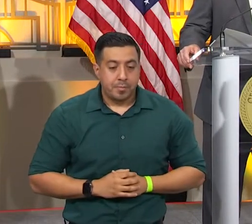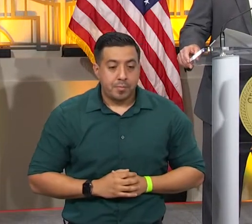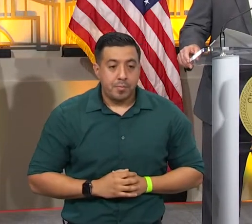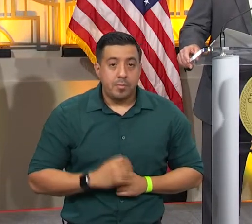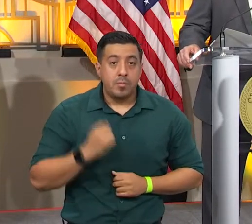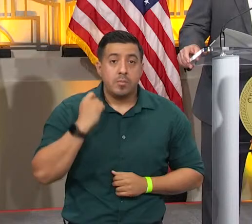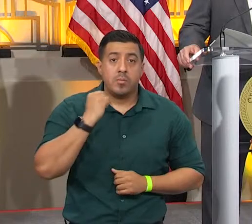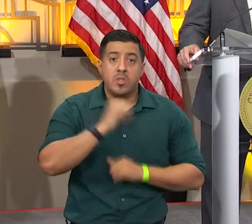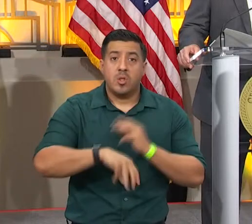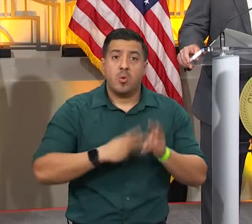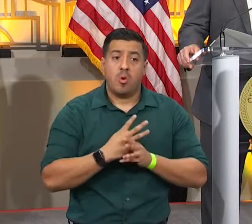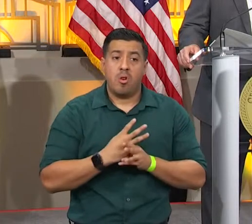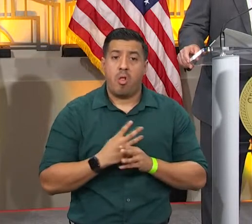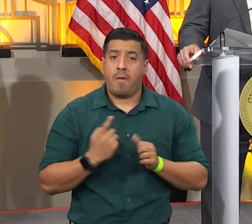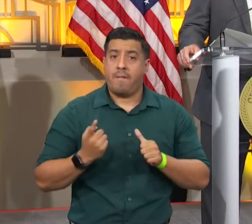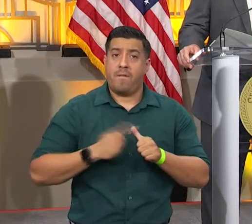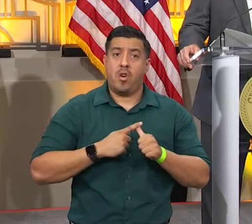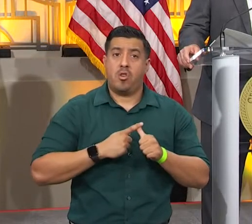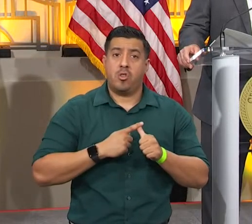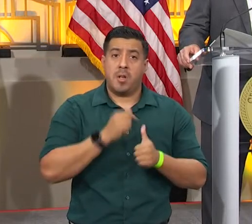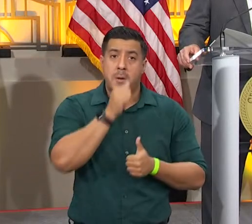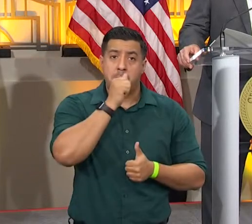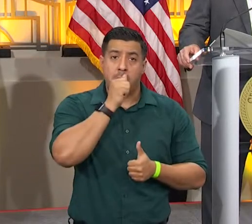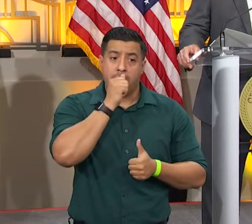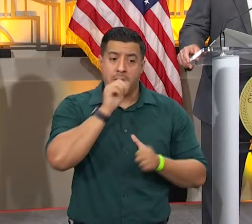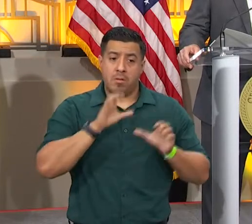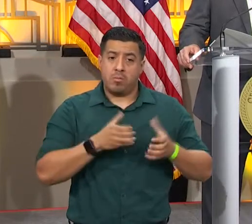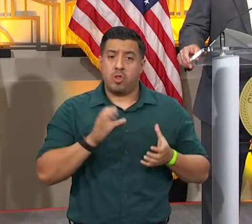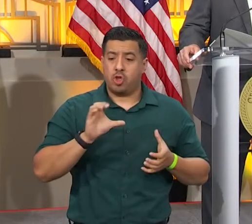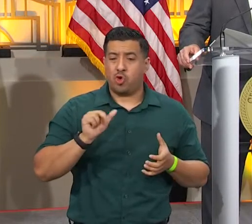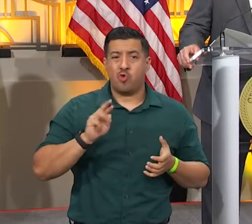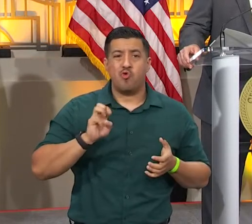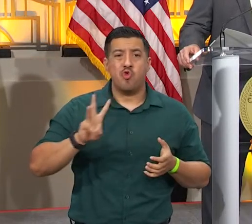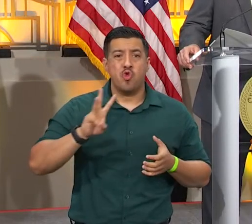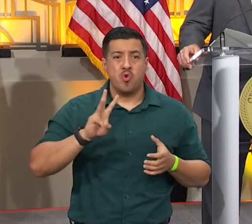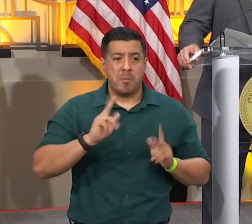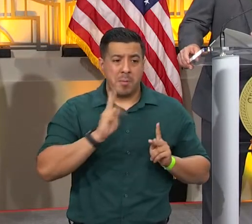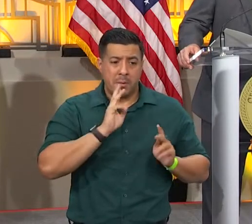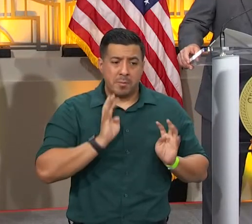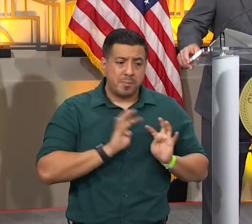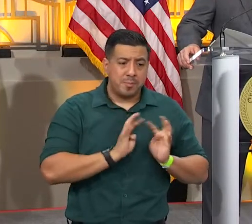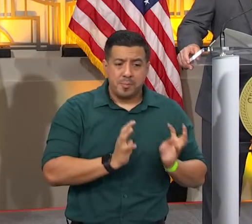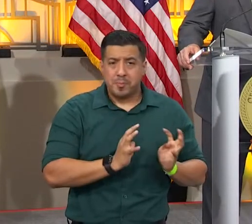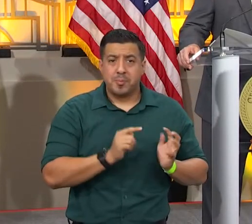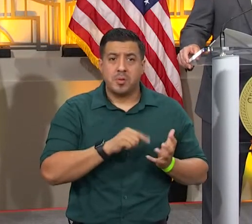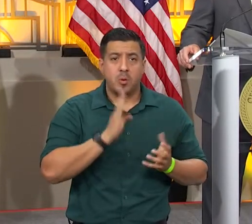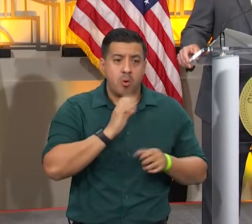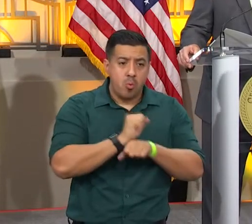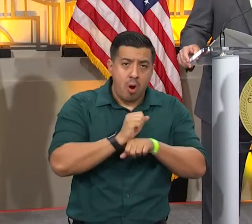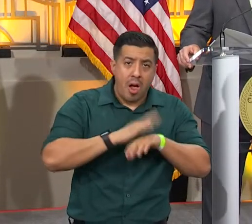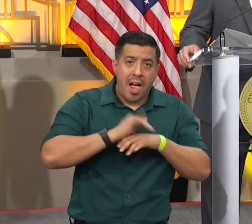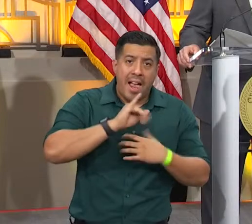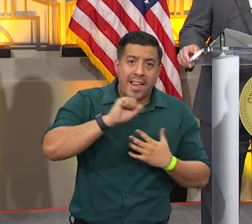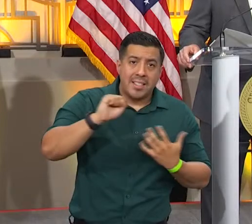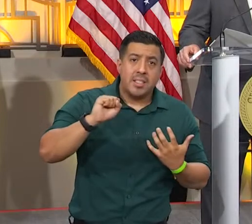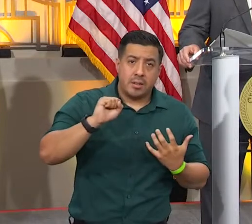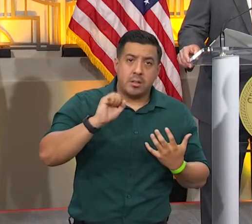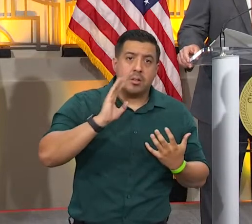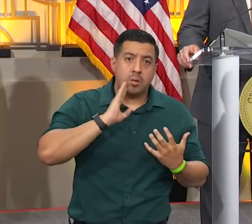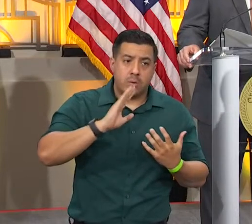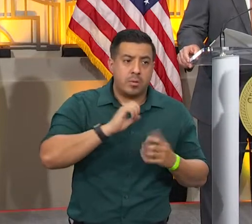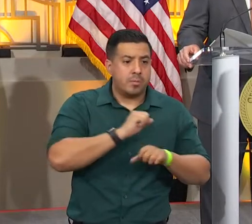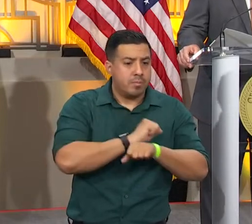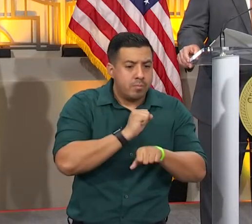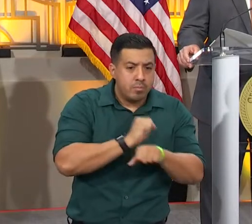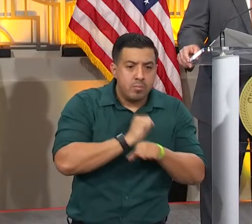The world's first private astronaut crew to fly to orbit for a 10-day mission will live and work on the ISS will usher in a